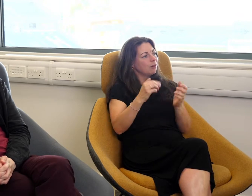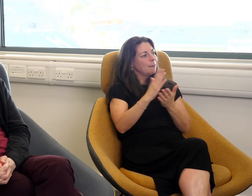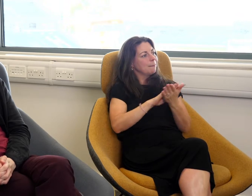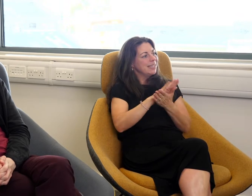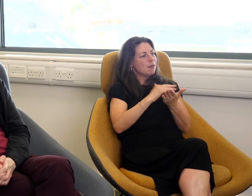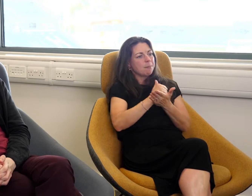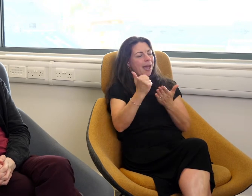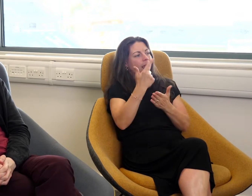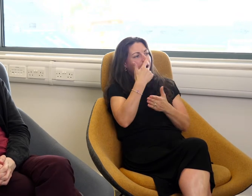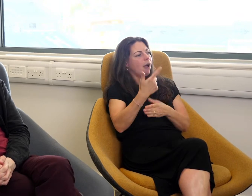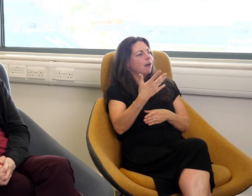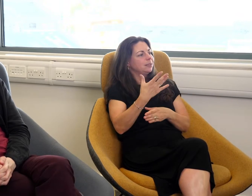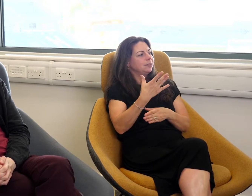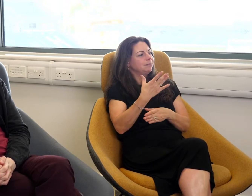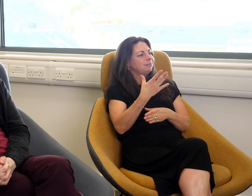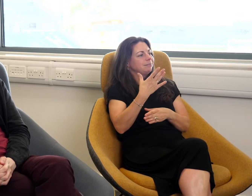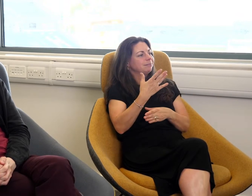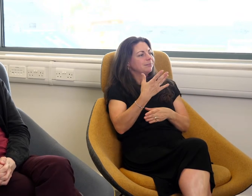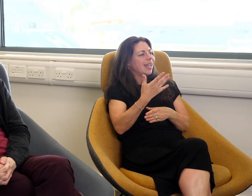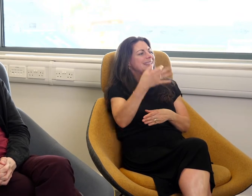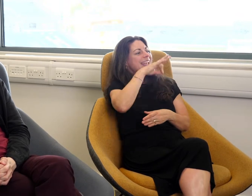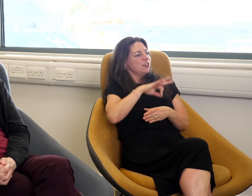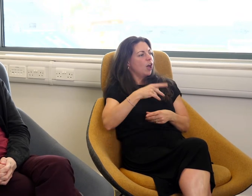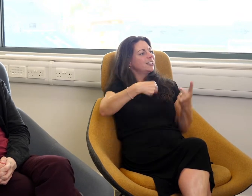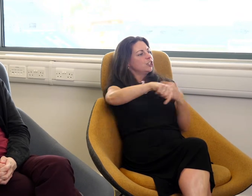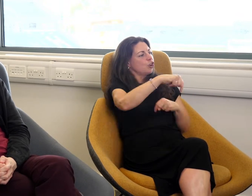Yeah, and there's various other kind of people that I think